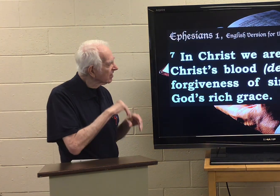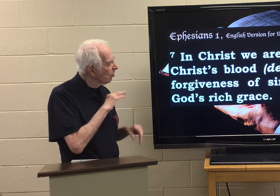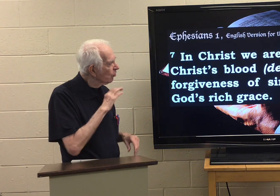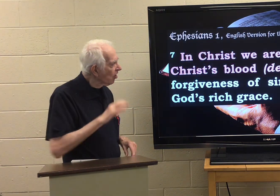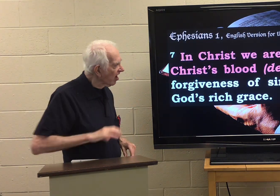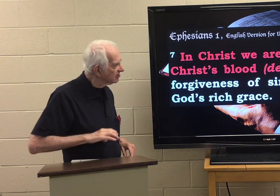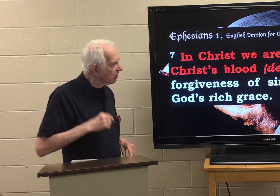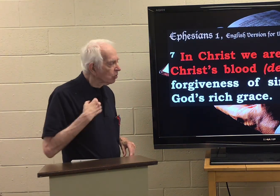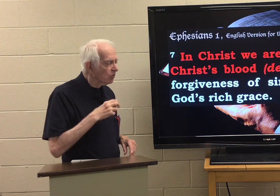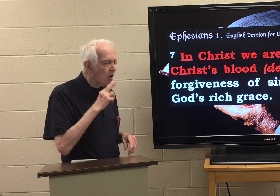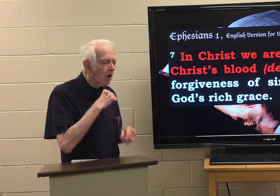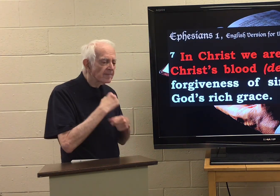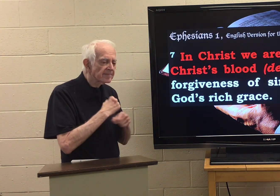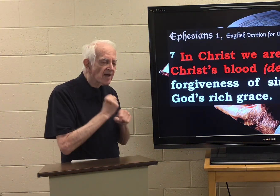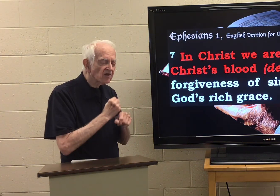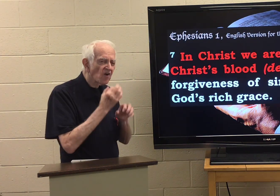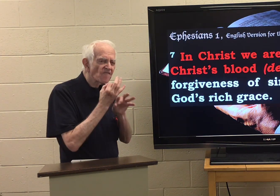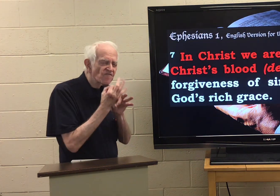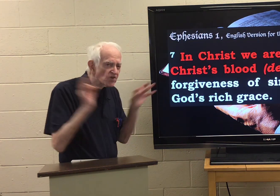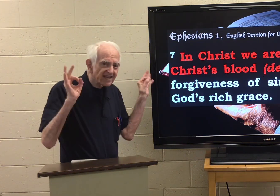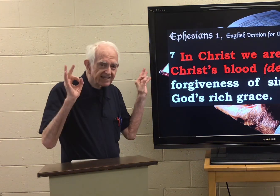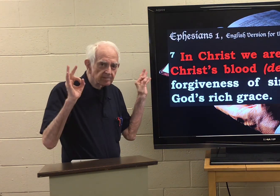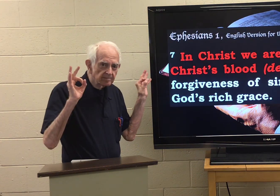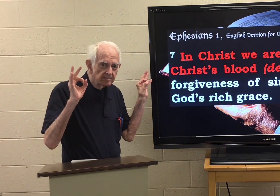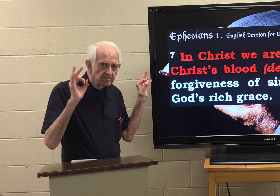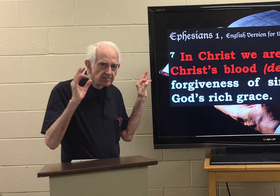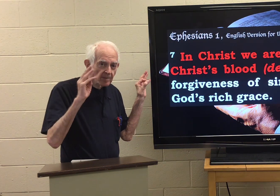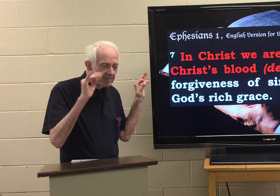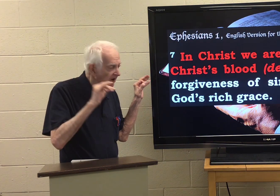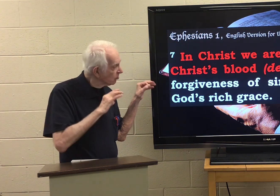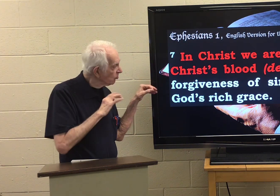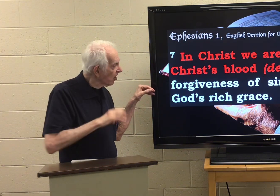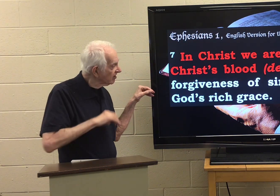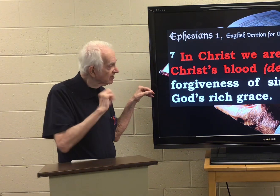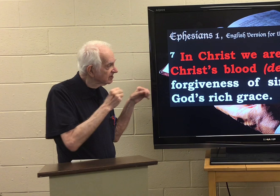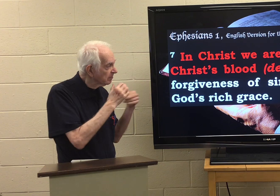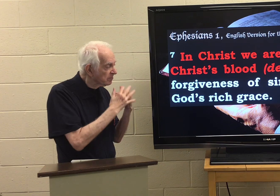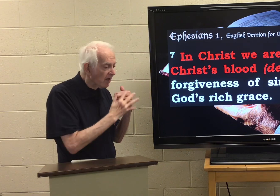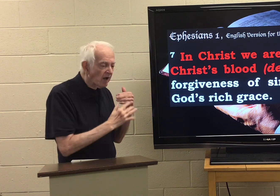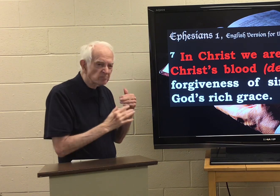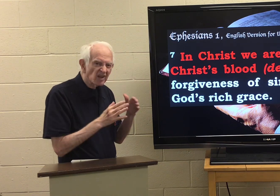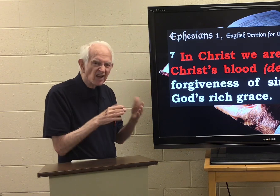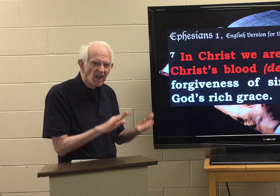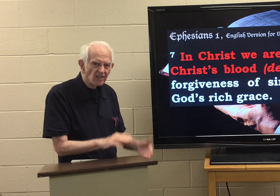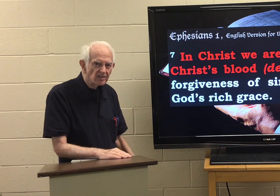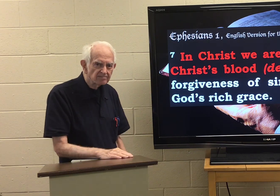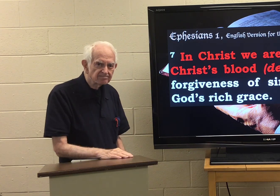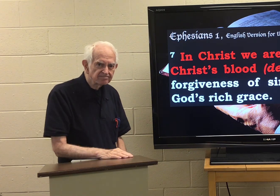In Christ, we are made free by Christ's blood, meaning his death.